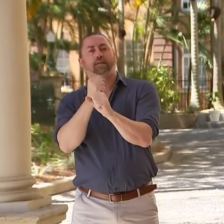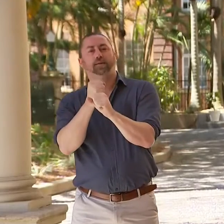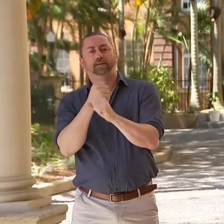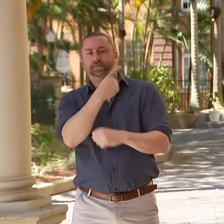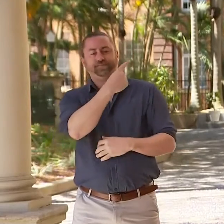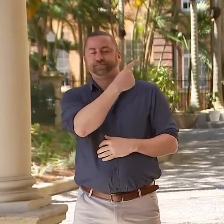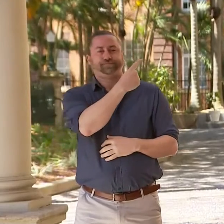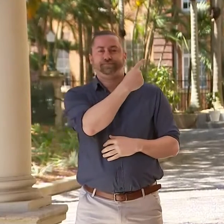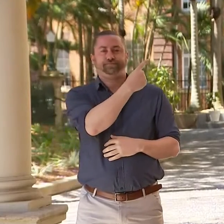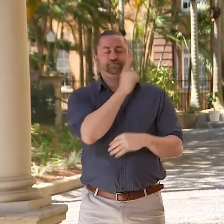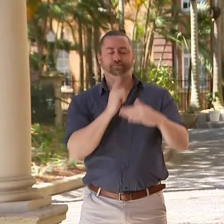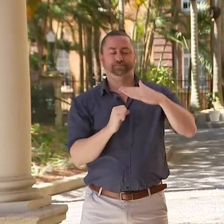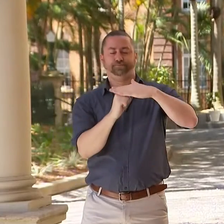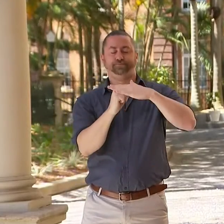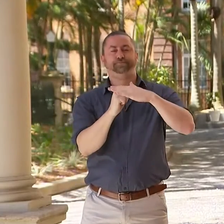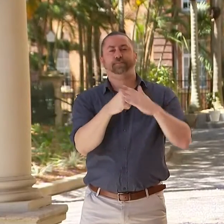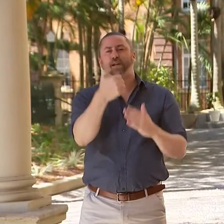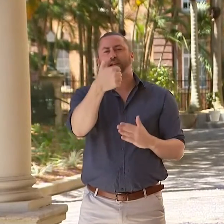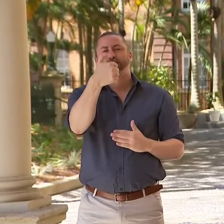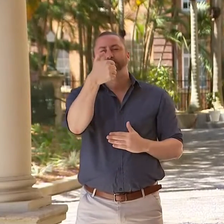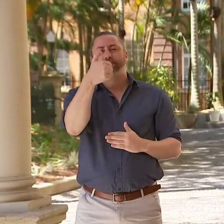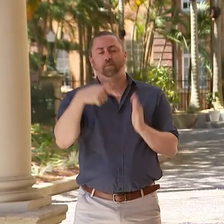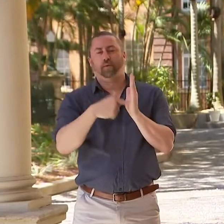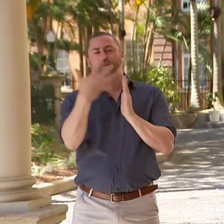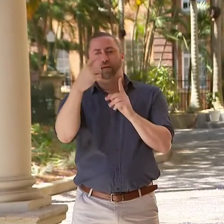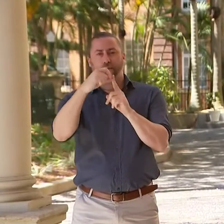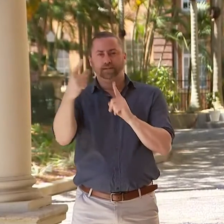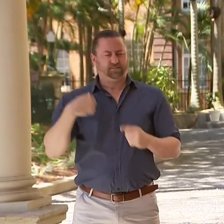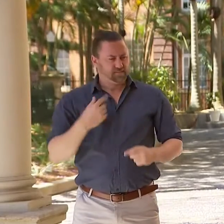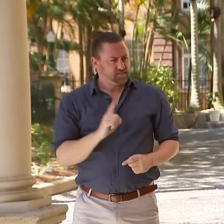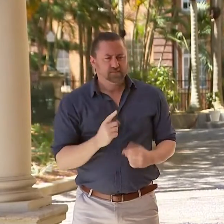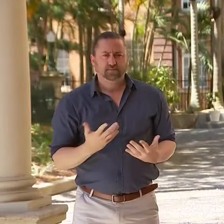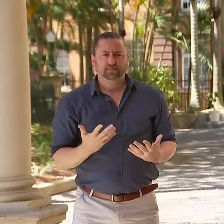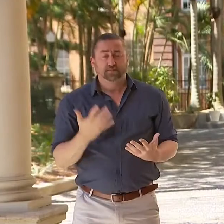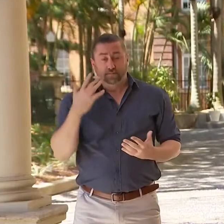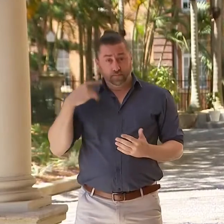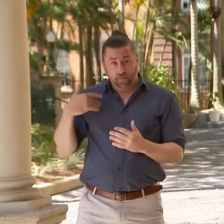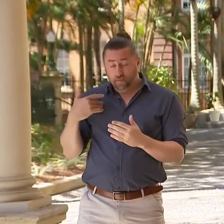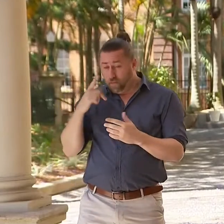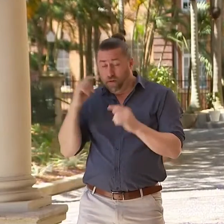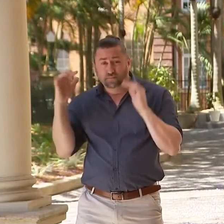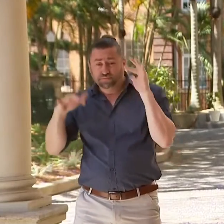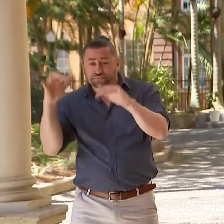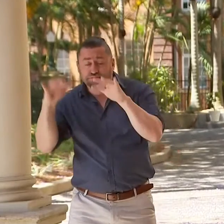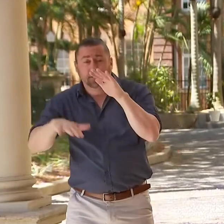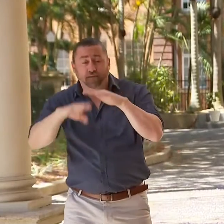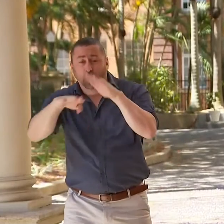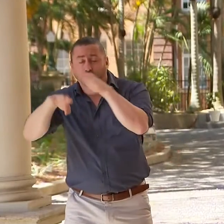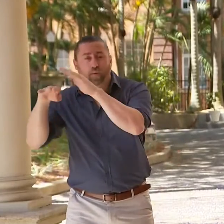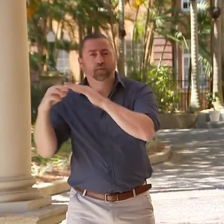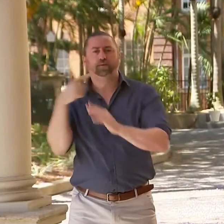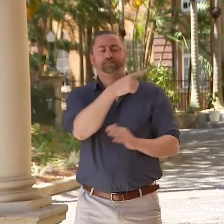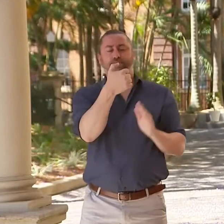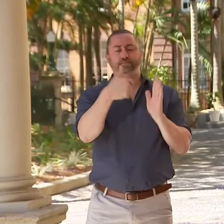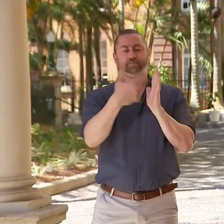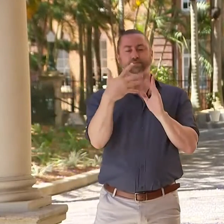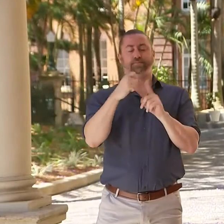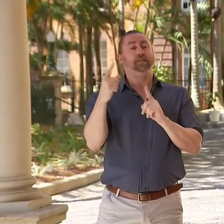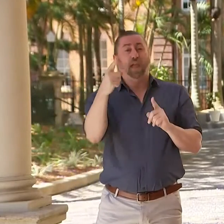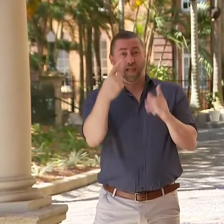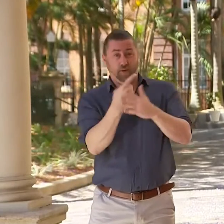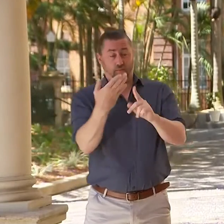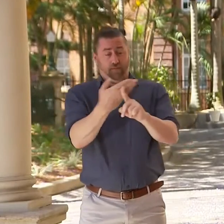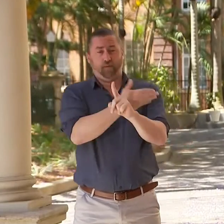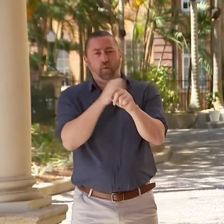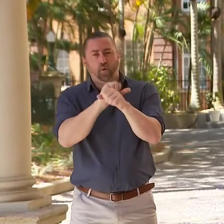capped that growth funding at 6.5%, regardless of how much demand grows. And they did that before the pandemic. What we're